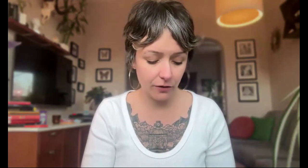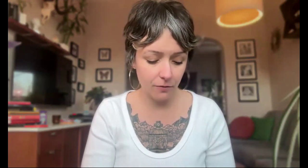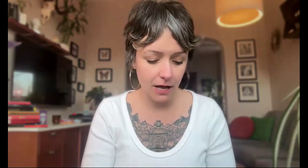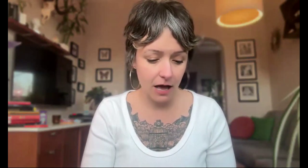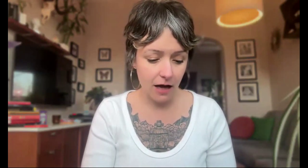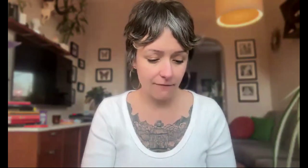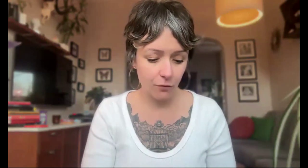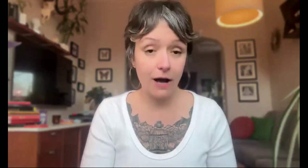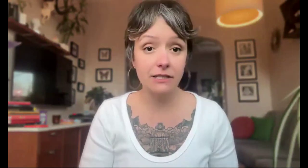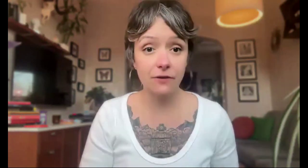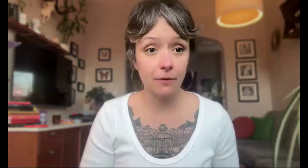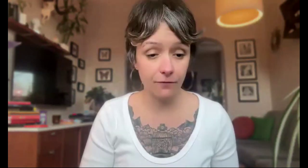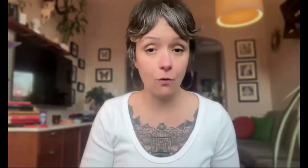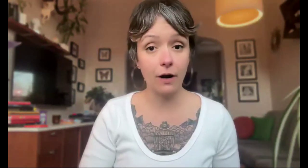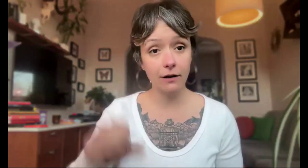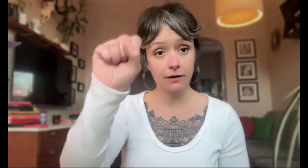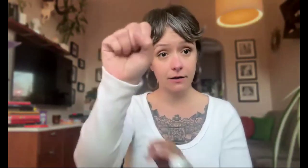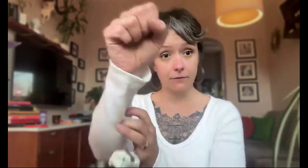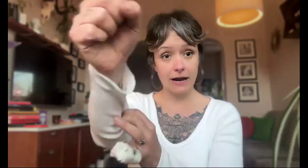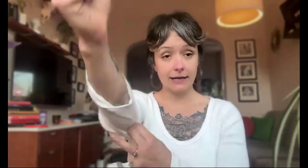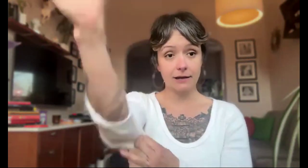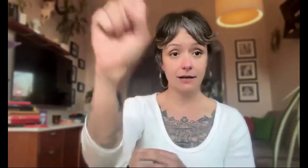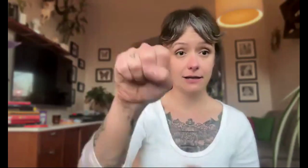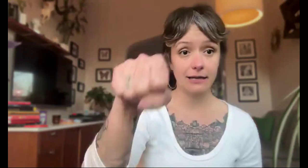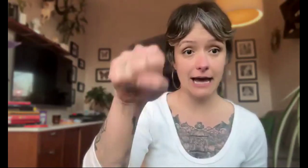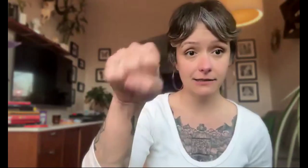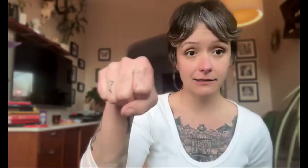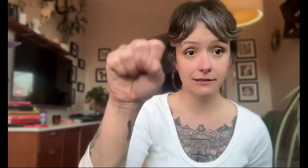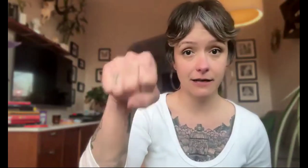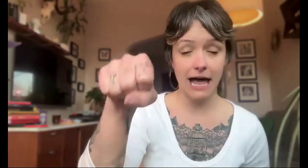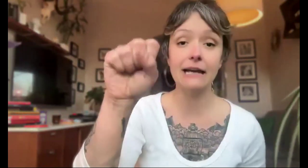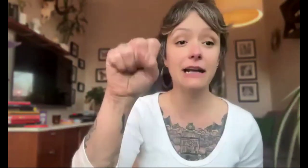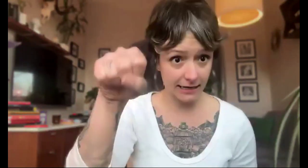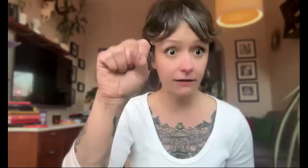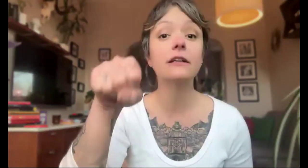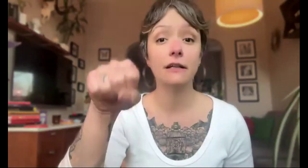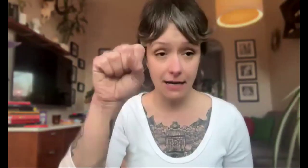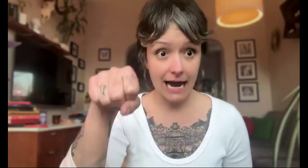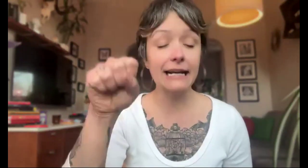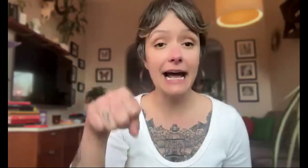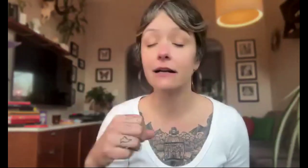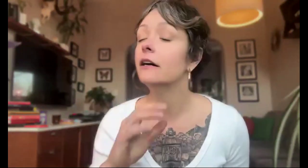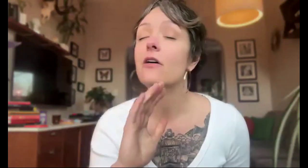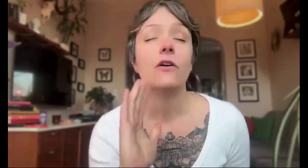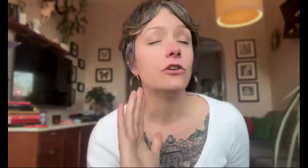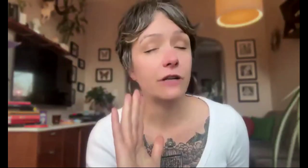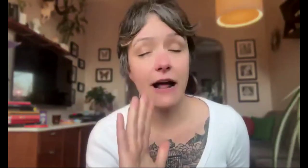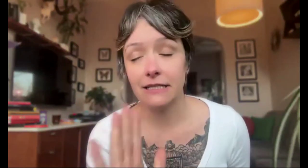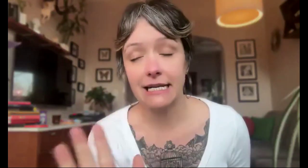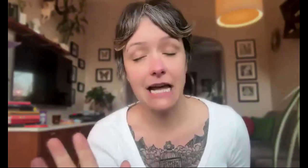review of the ones from before. Ready? Yes. Head nodding. And again, you do not have to take